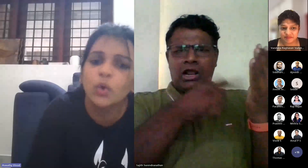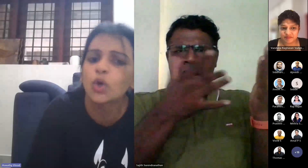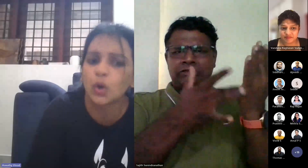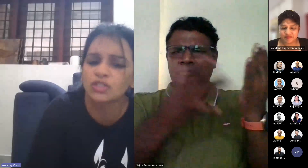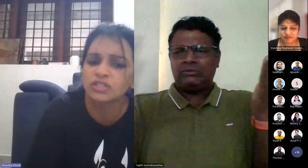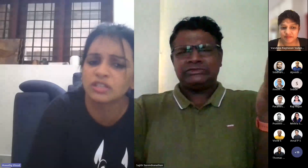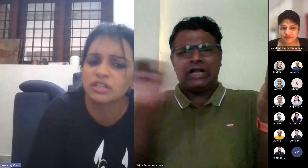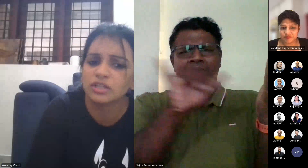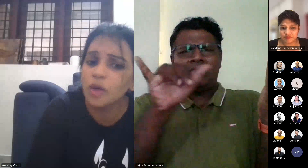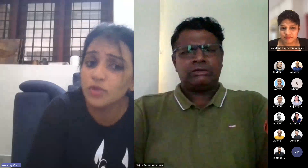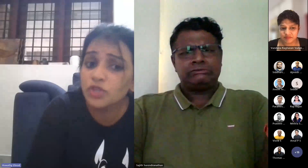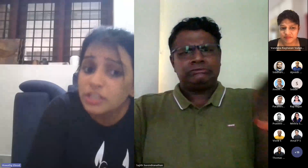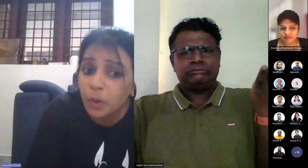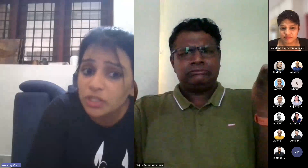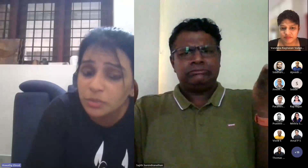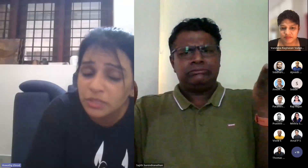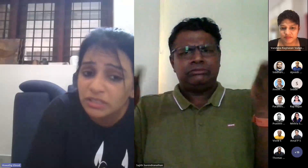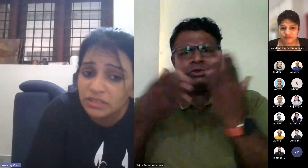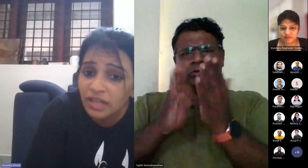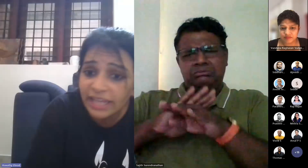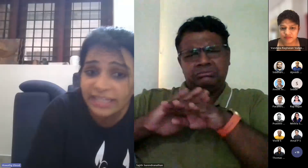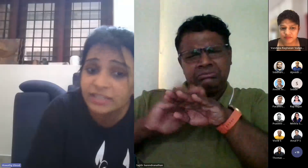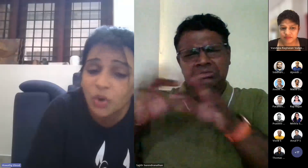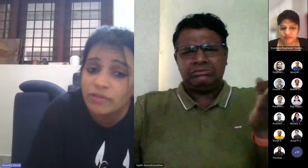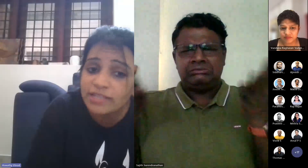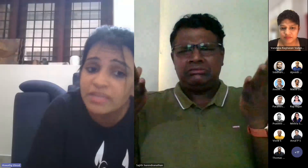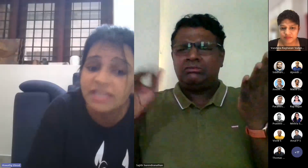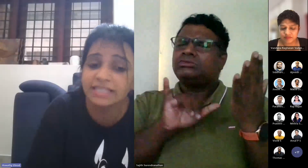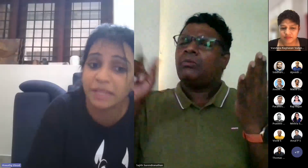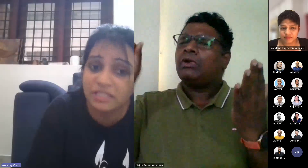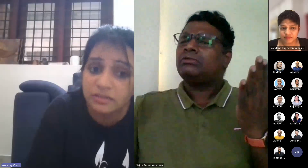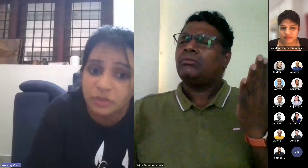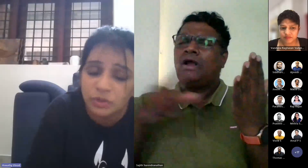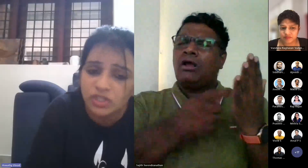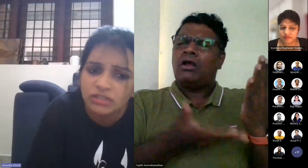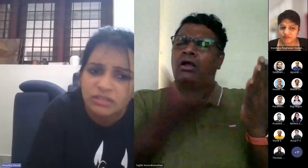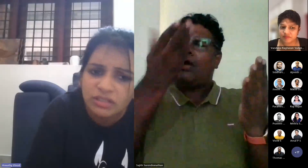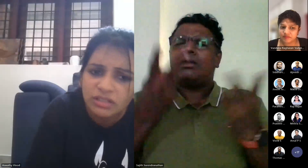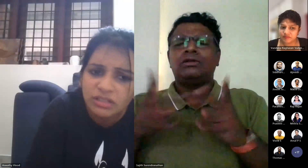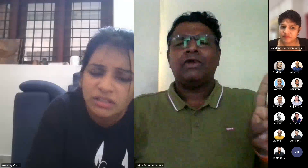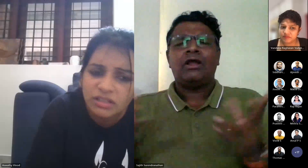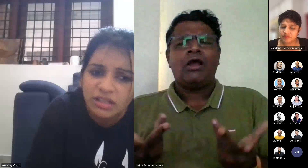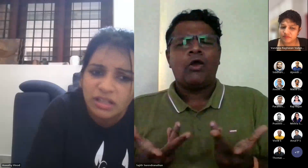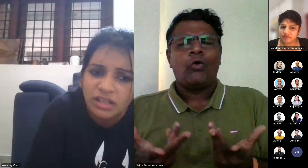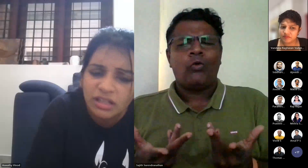very low cost. So I'm sure it's possible. It needn't always be an expensive solution.